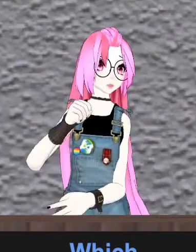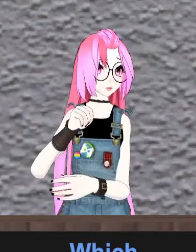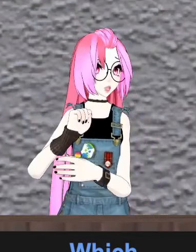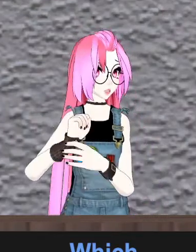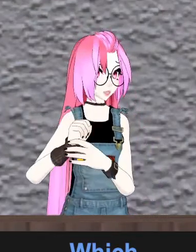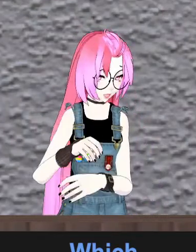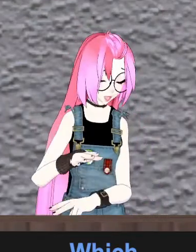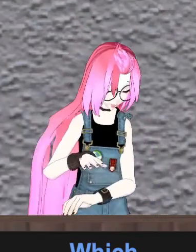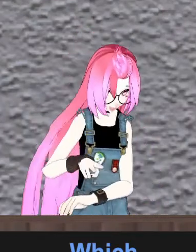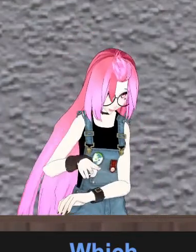More words? Alright, cool.